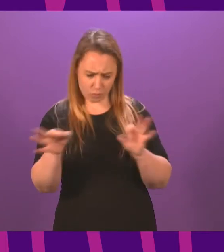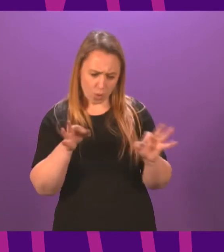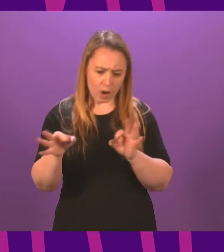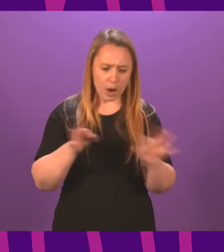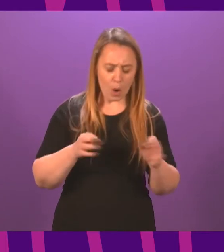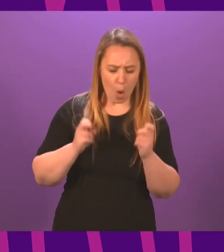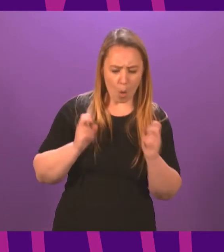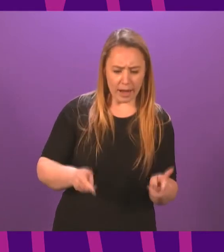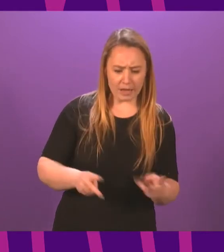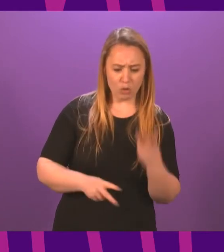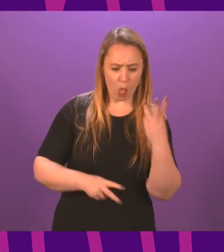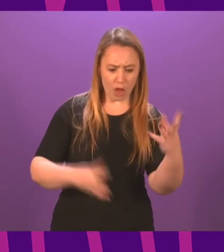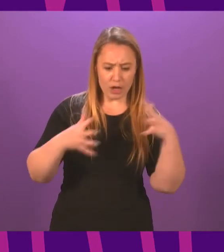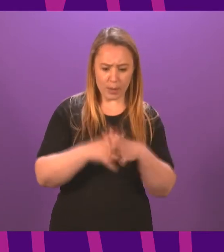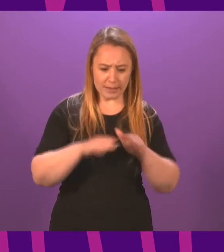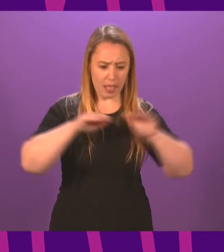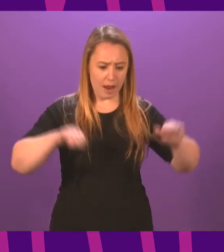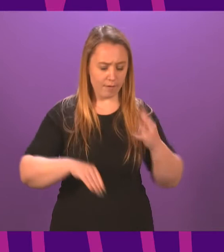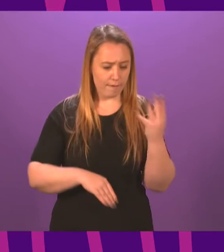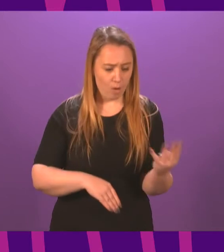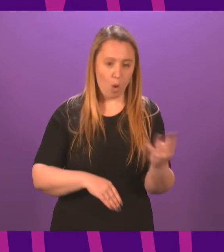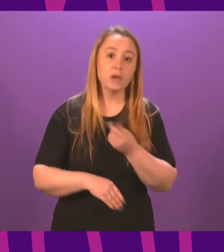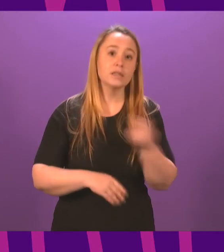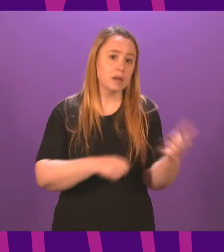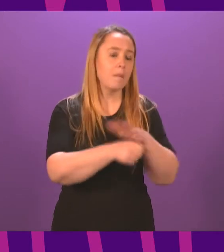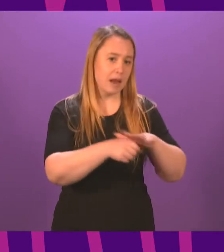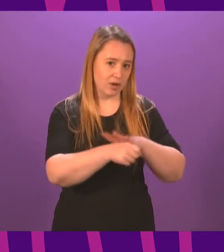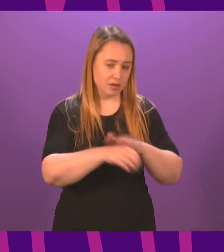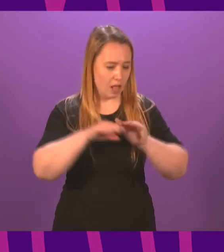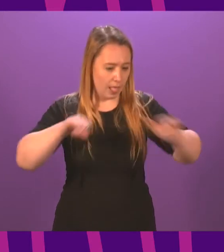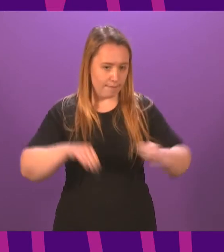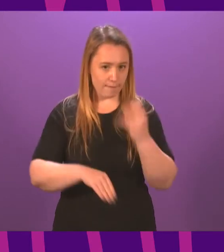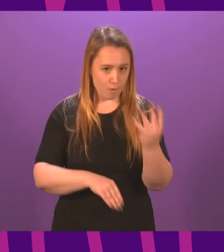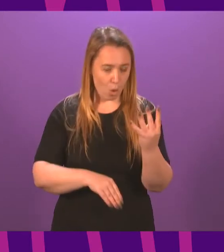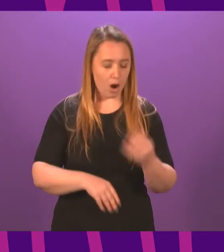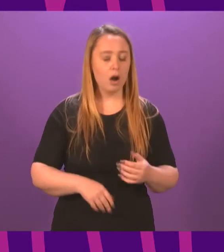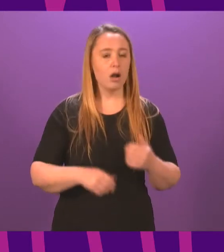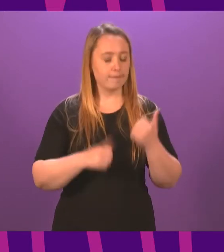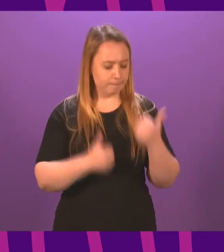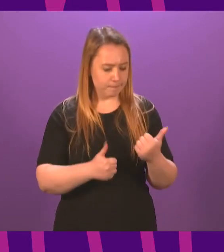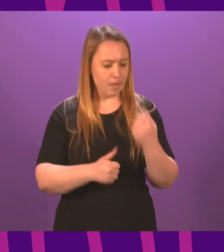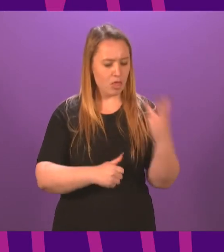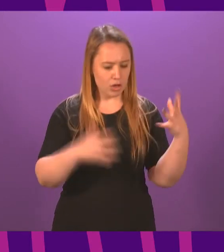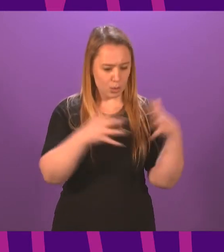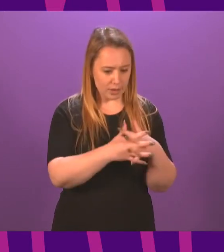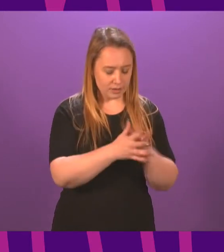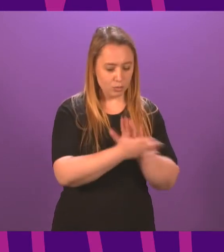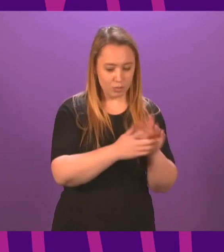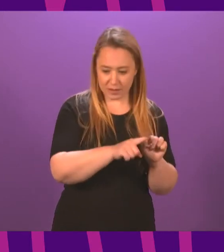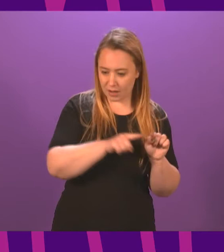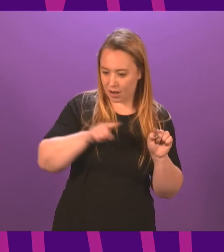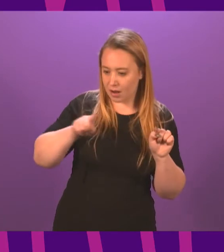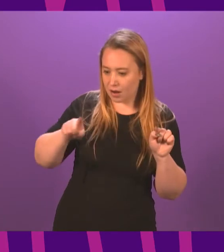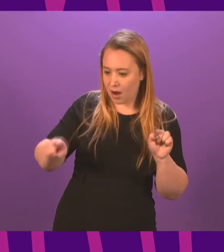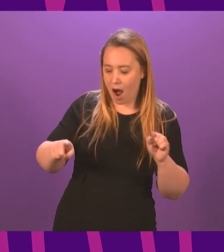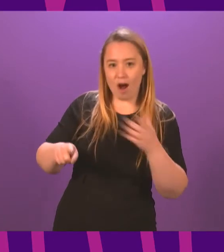accepting 3 weeks of level 4 restrictions in some local authority areas, in order that the prize might be an easing